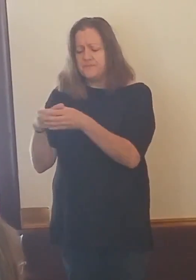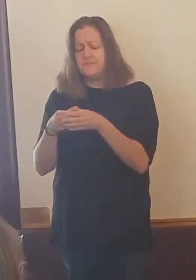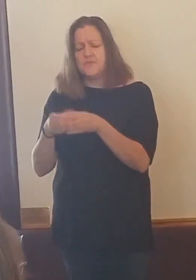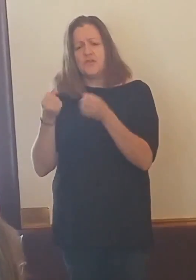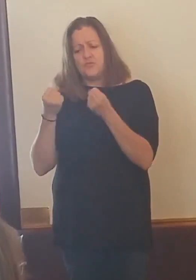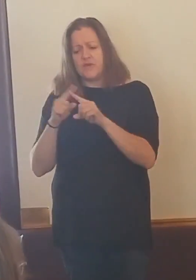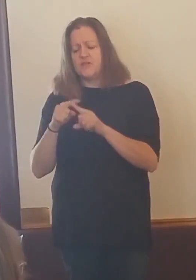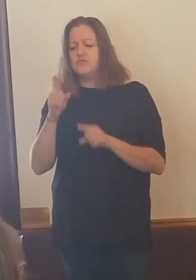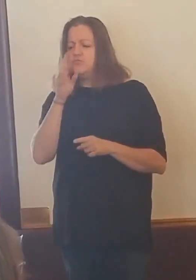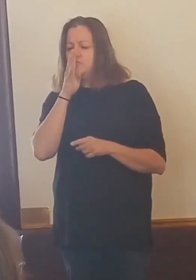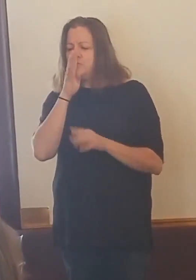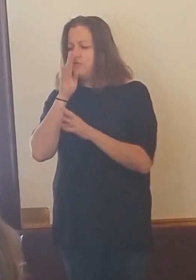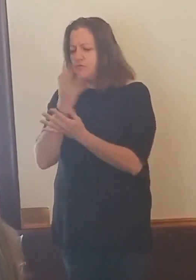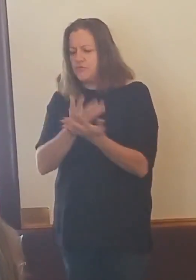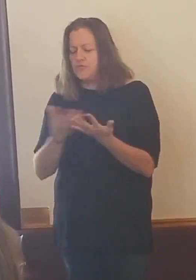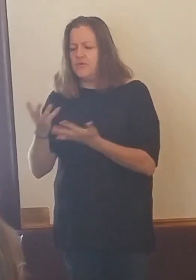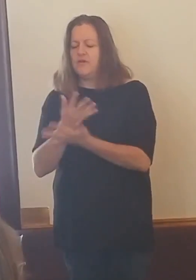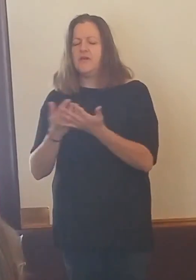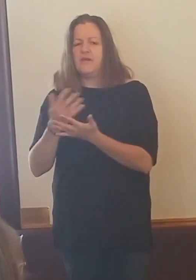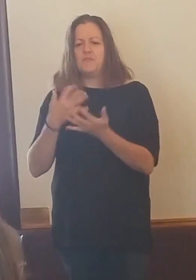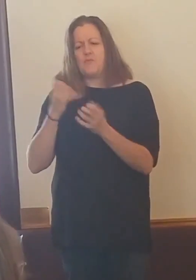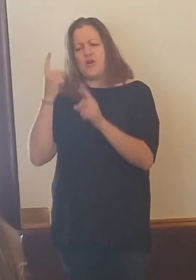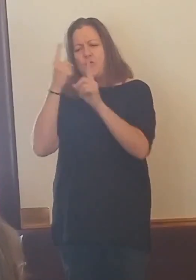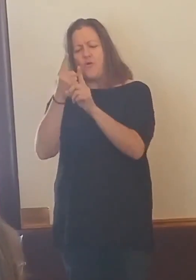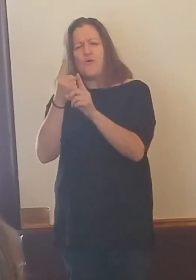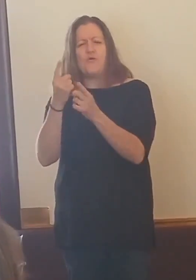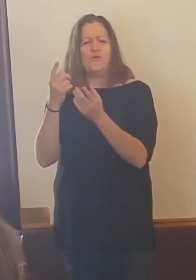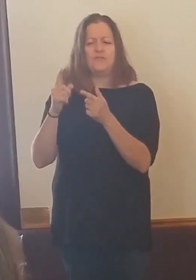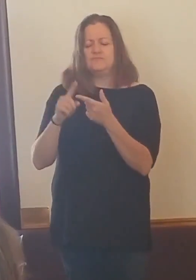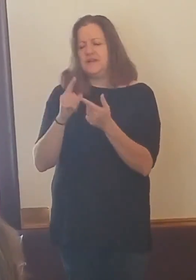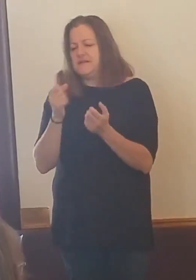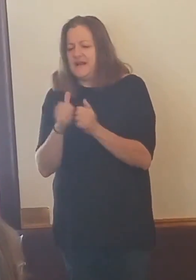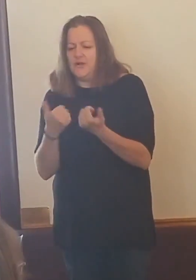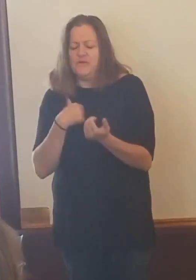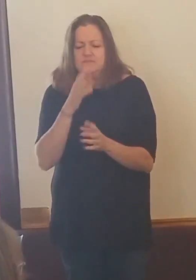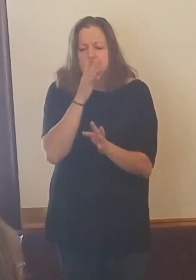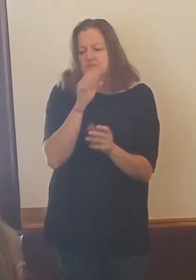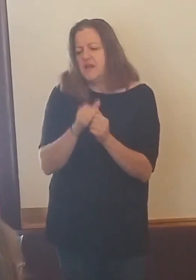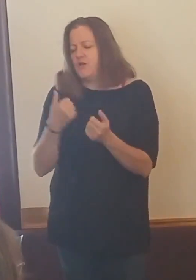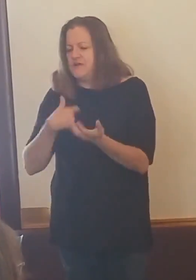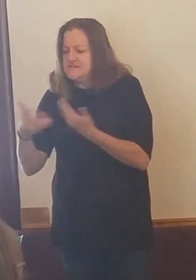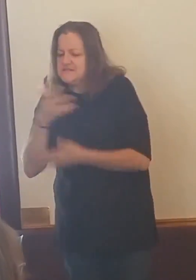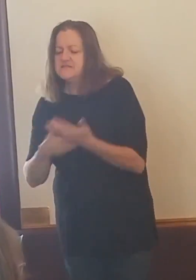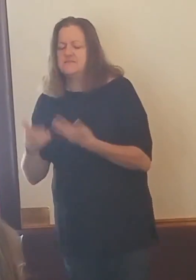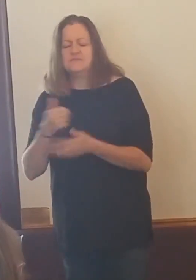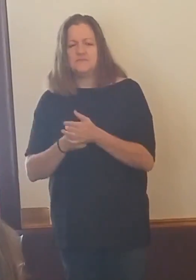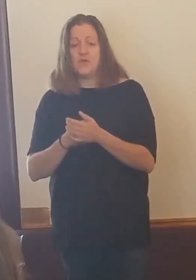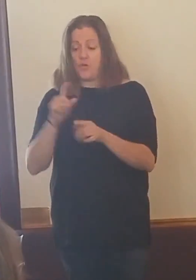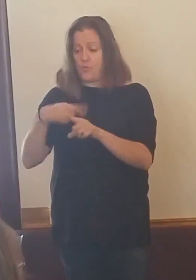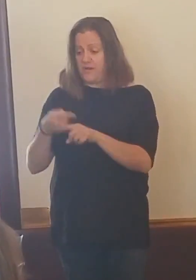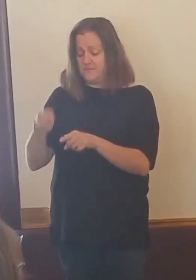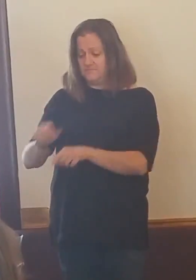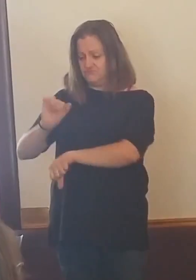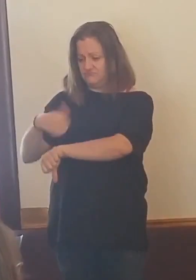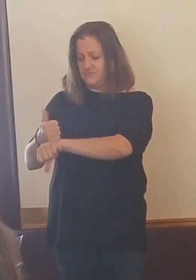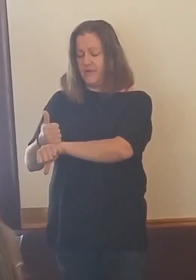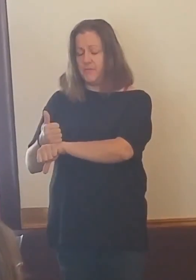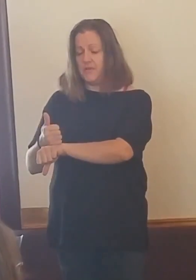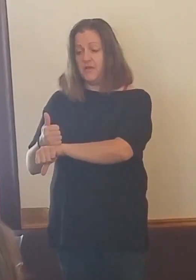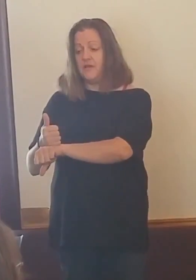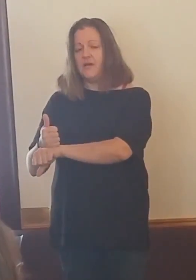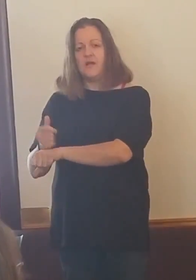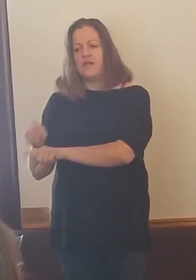where those words will take us. And I think the best part of it is that now that that's in place, it also lets us